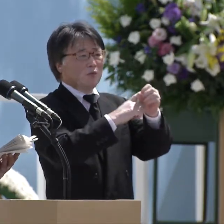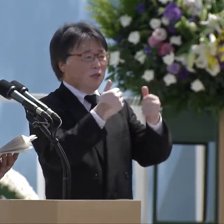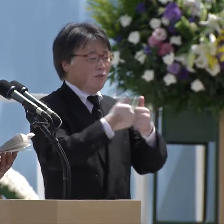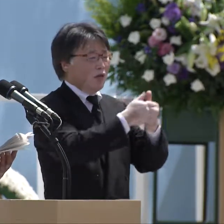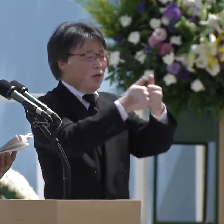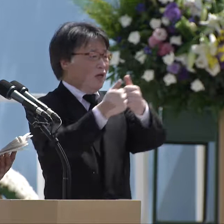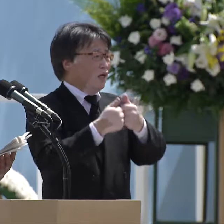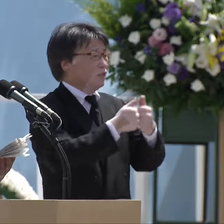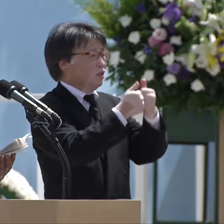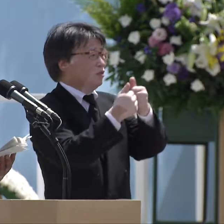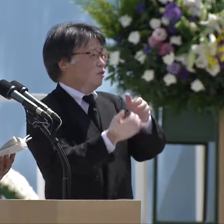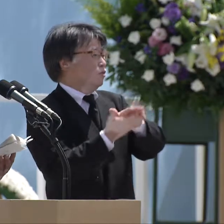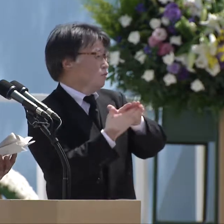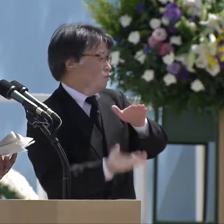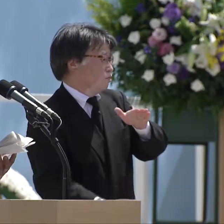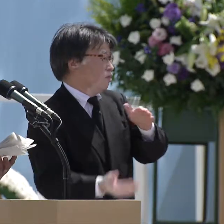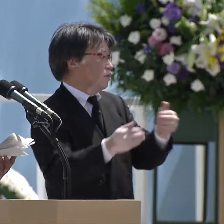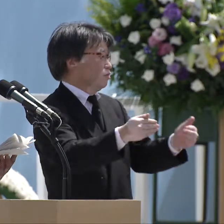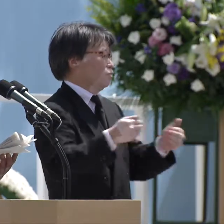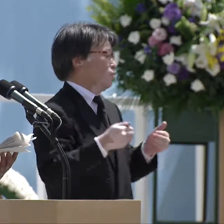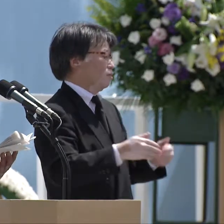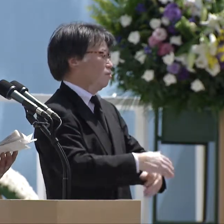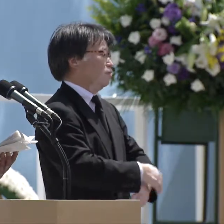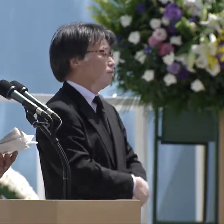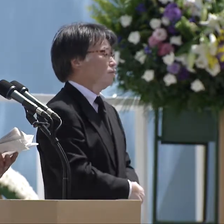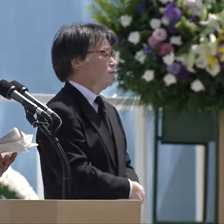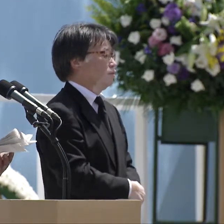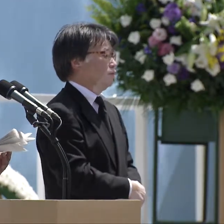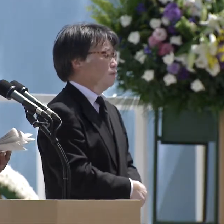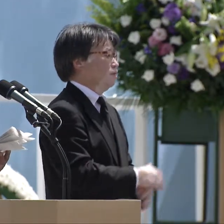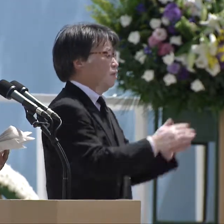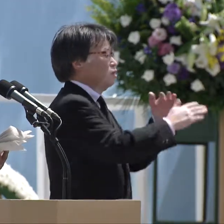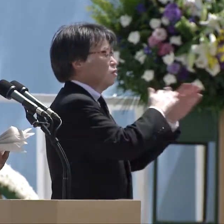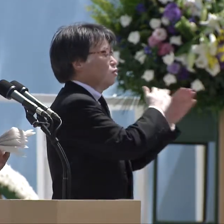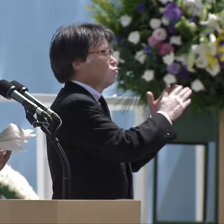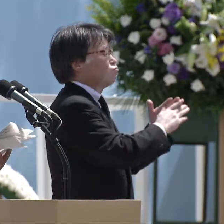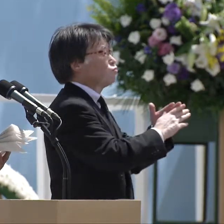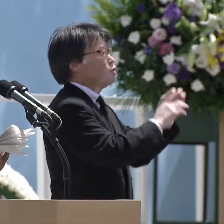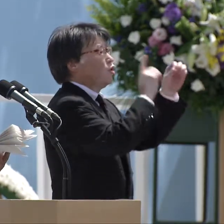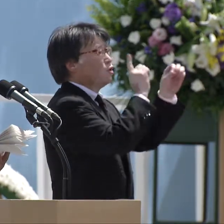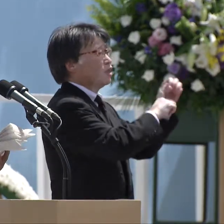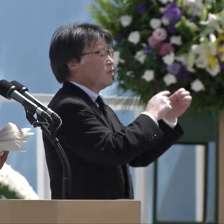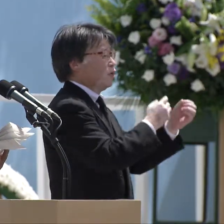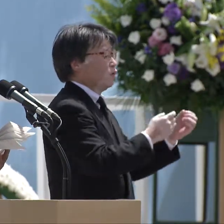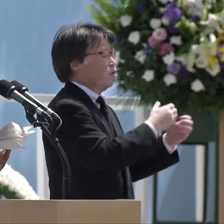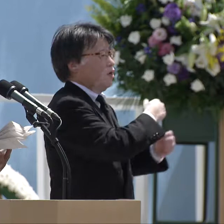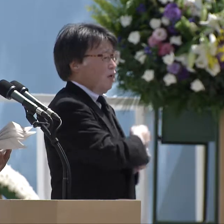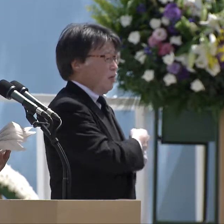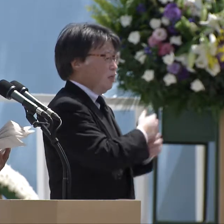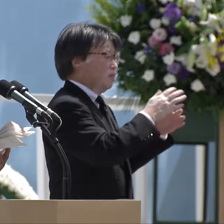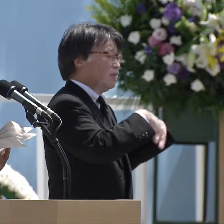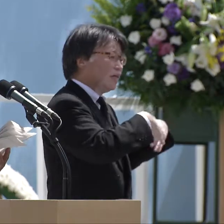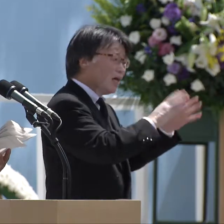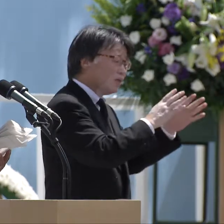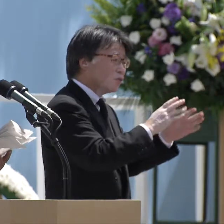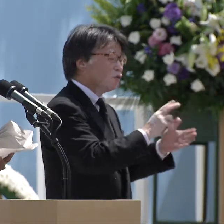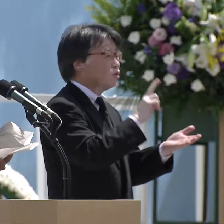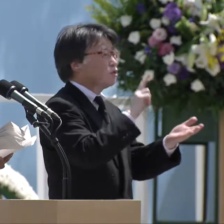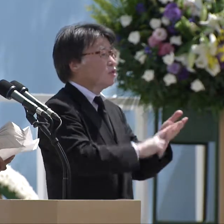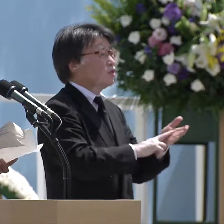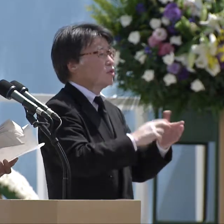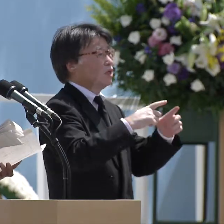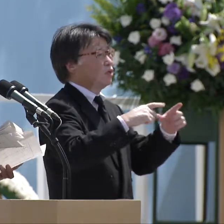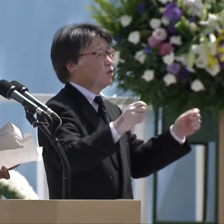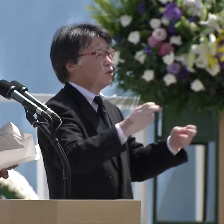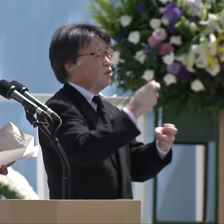nuclear weapons will be used. Relations of trust between countries should be formed through thorough discussions. The spirit of